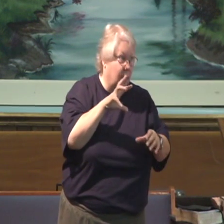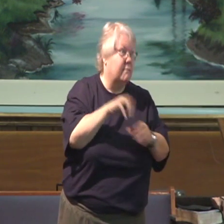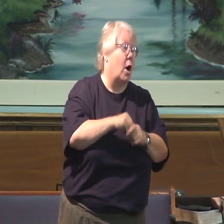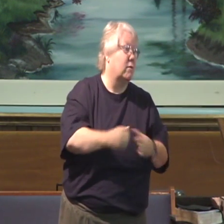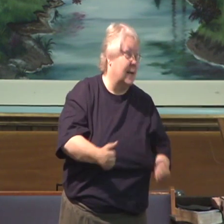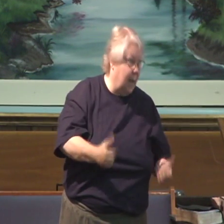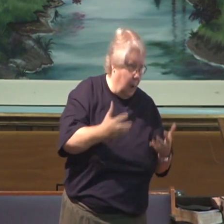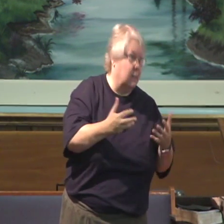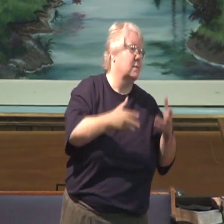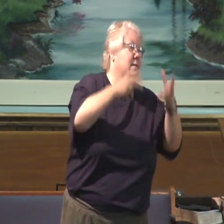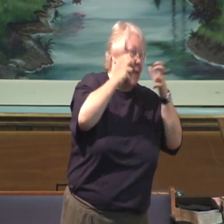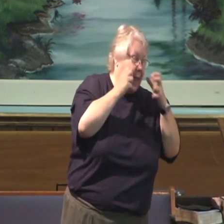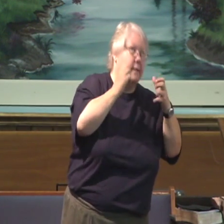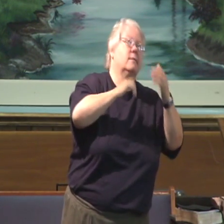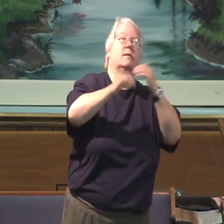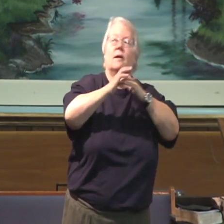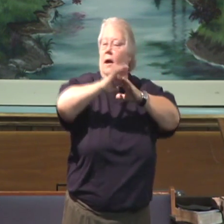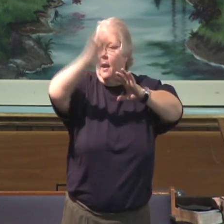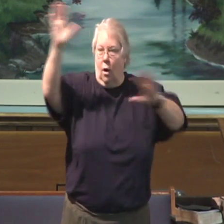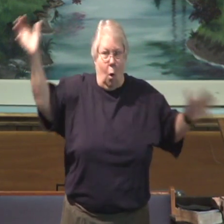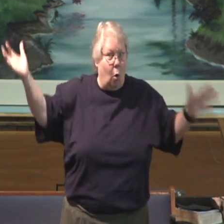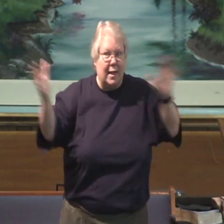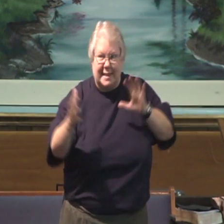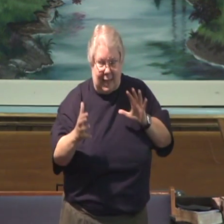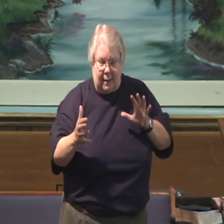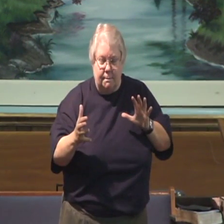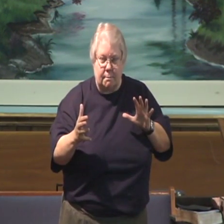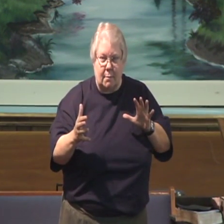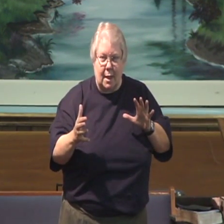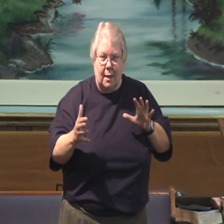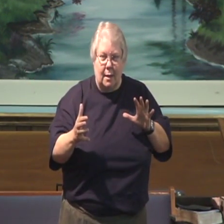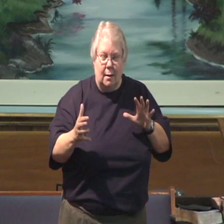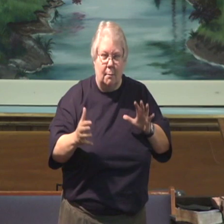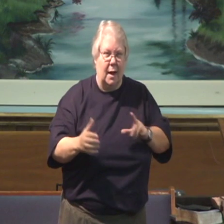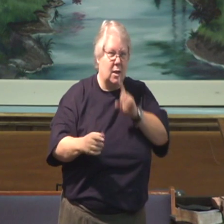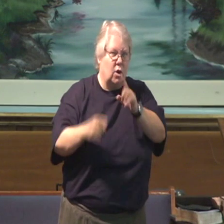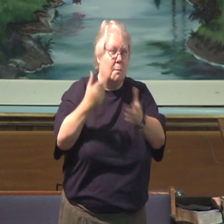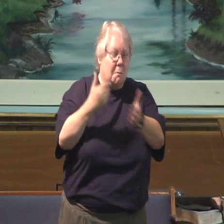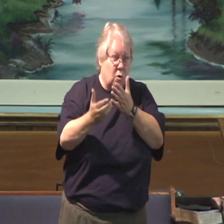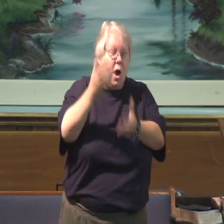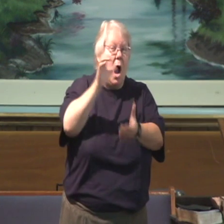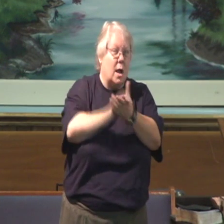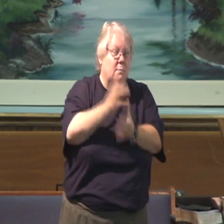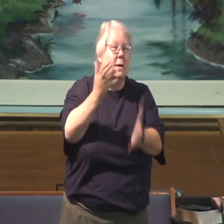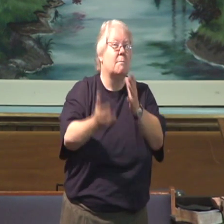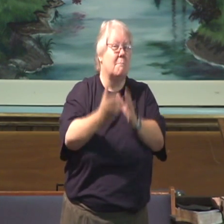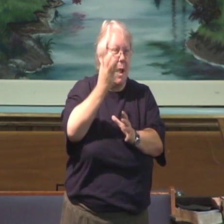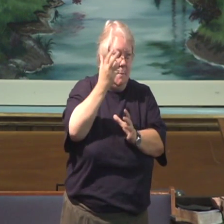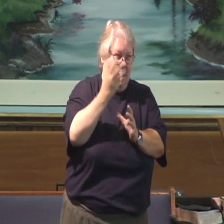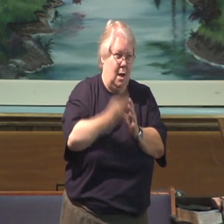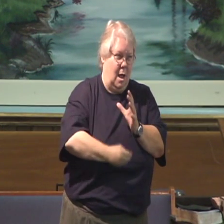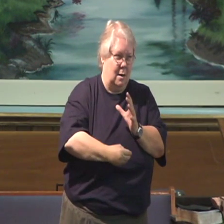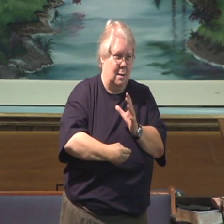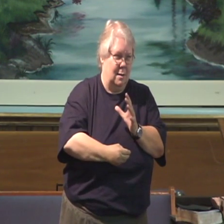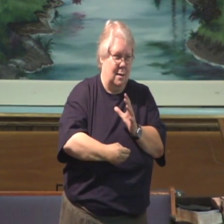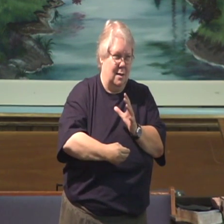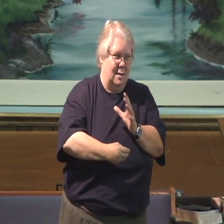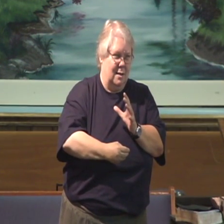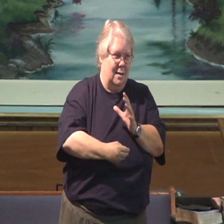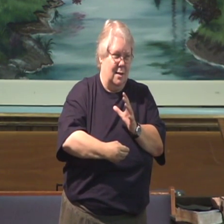in Northern Hell and Satan, all that thing. But your husband can make it.